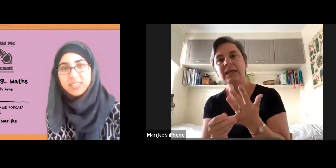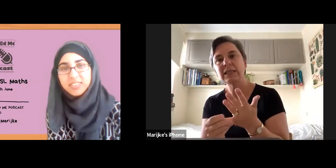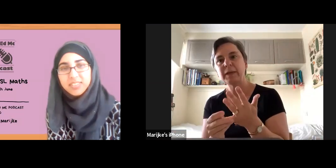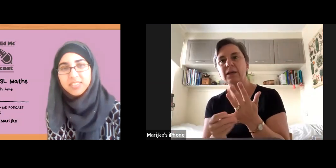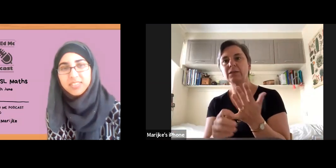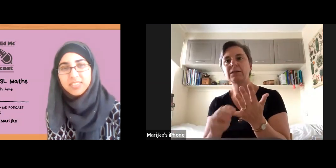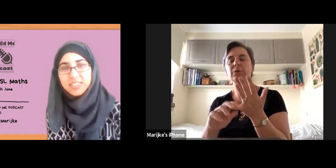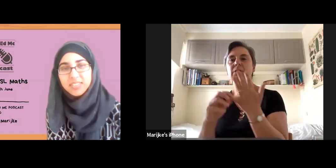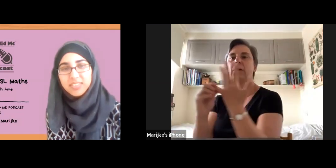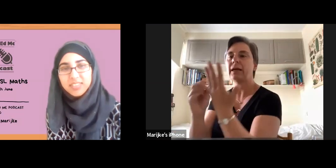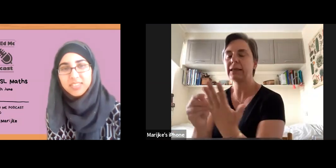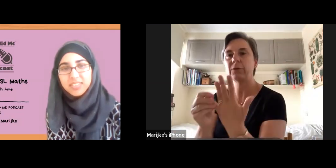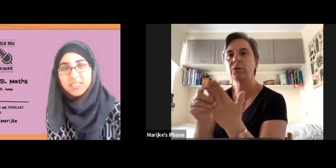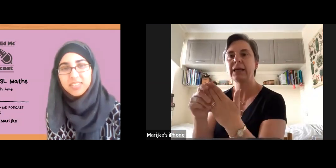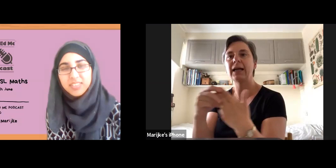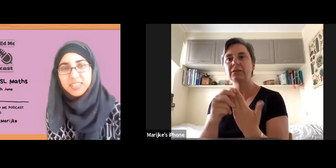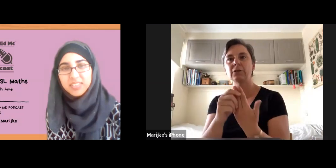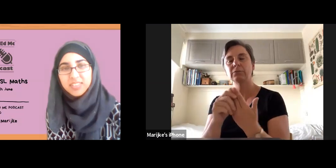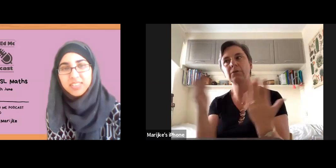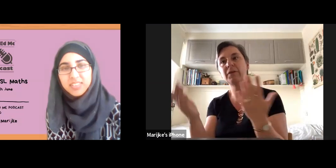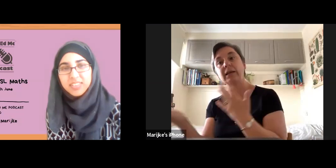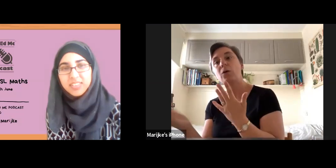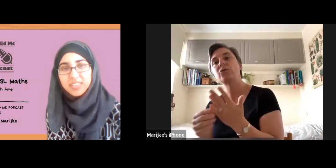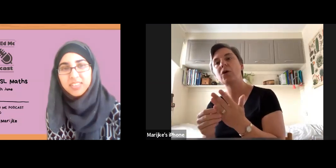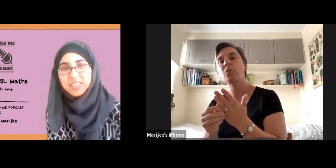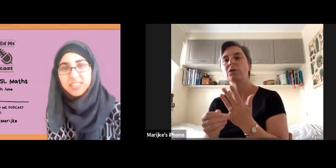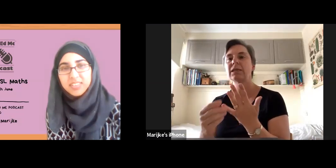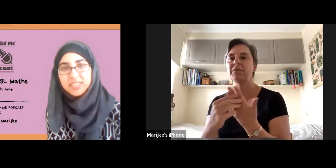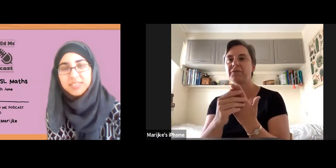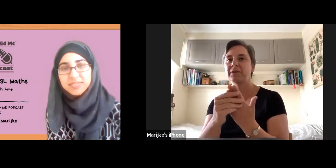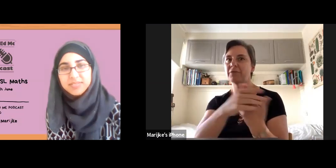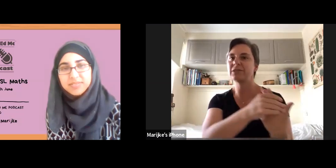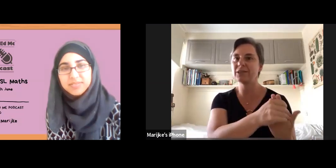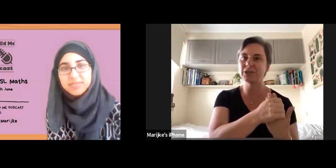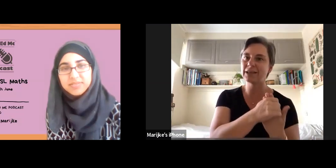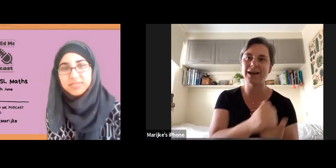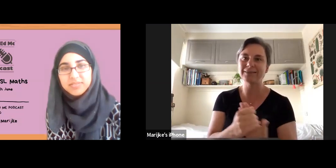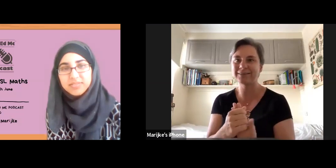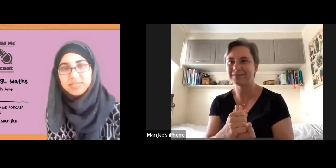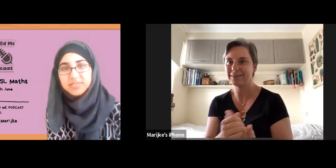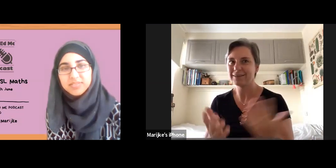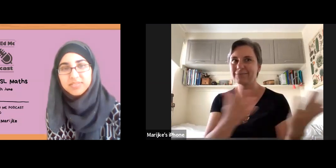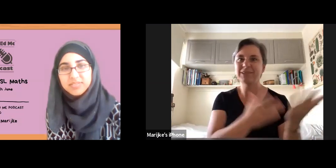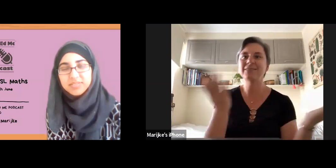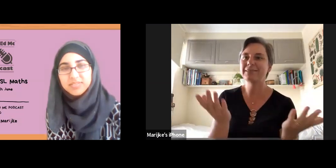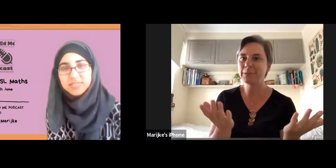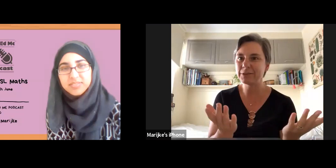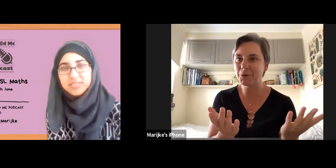knees, because they will only get the very long-term ones if the cover teachers can't teach the syllabus or